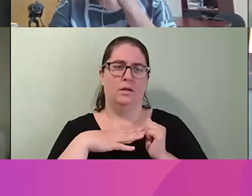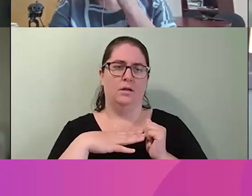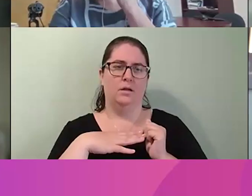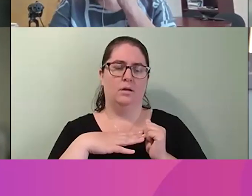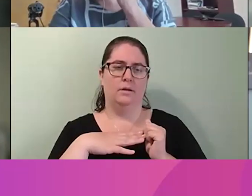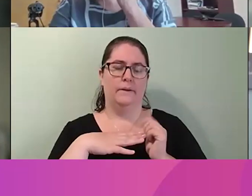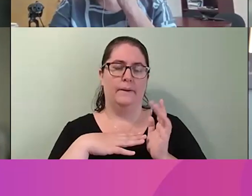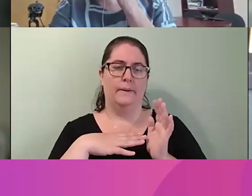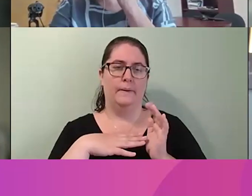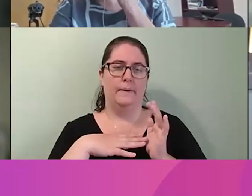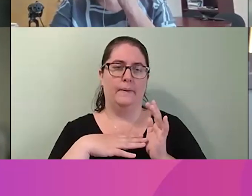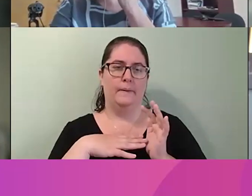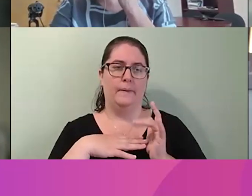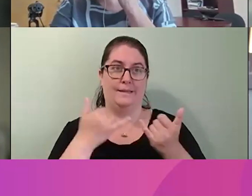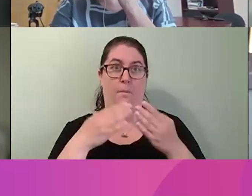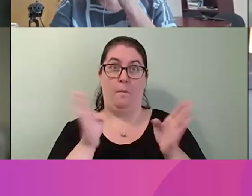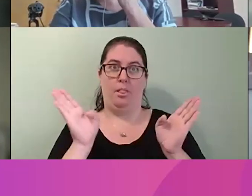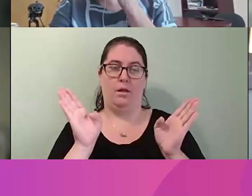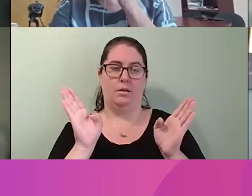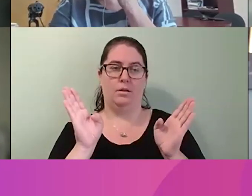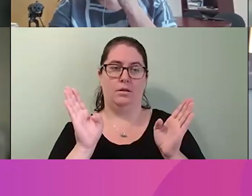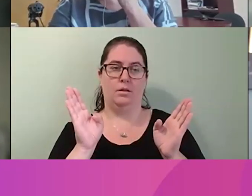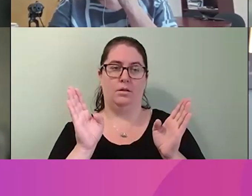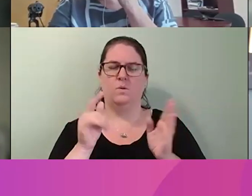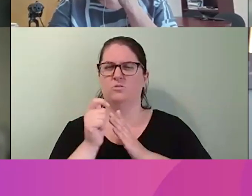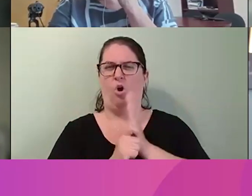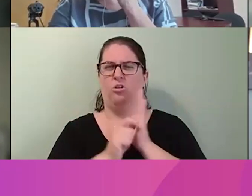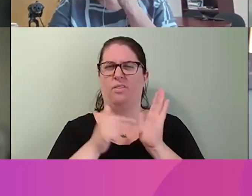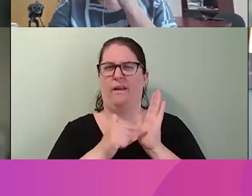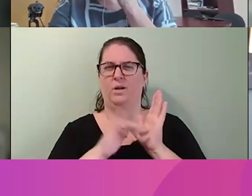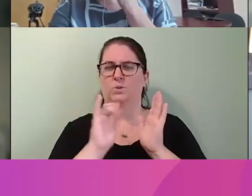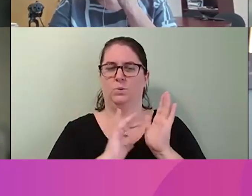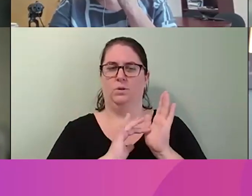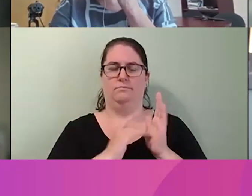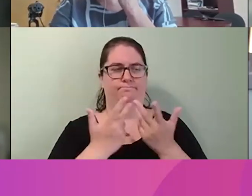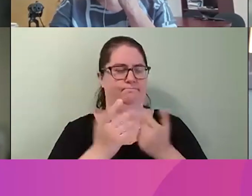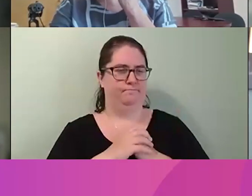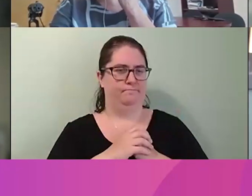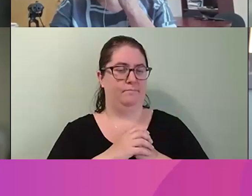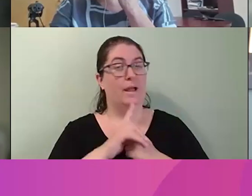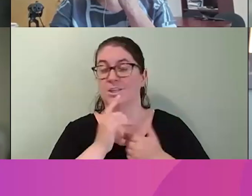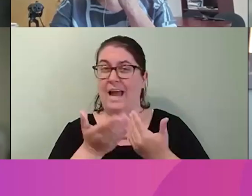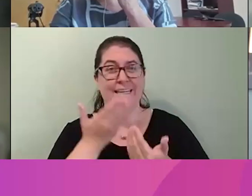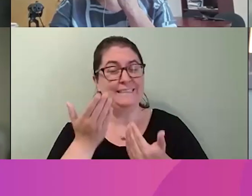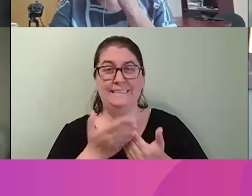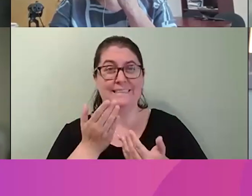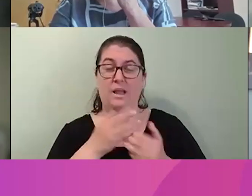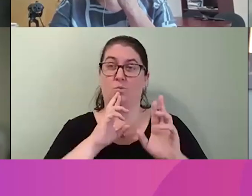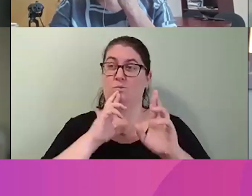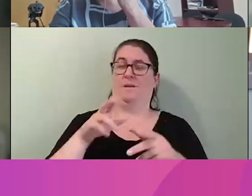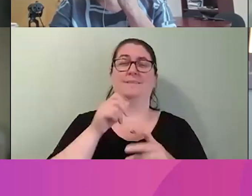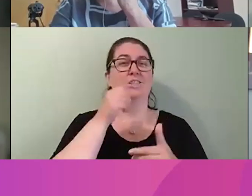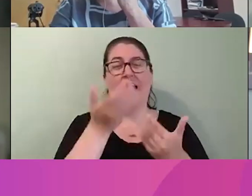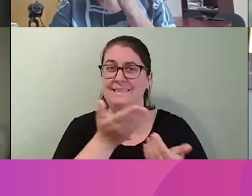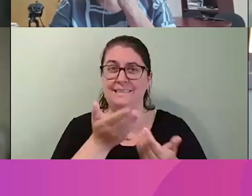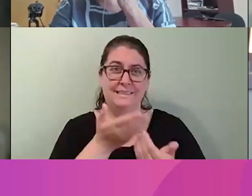now publicly. So those are just a few things I'm thinking of in terms of, they're not easy. I mean, the responses are not